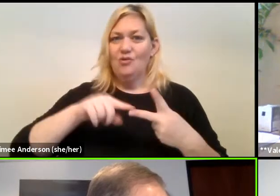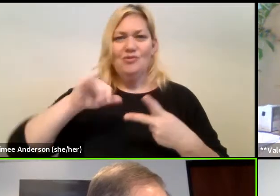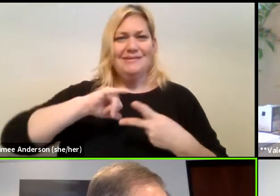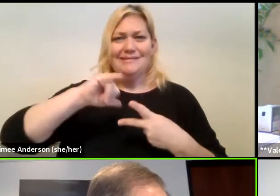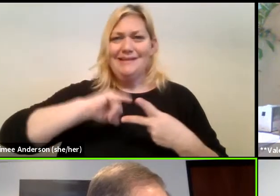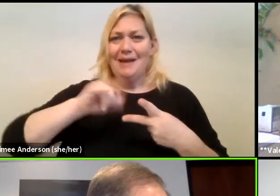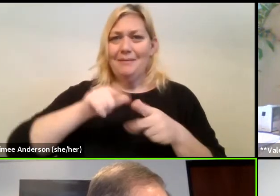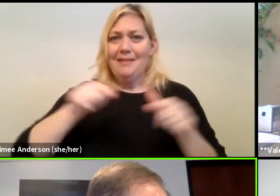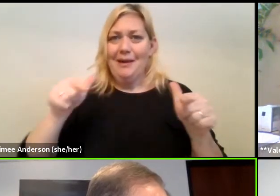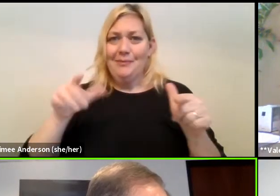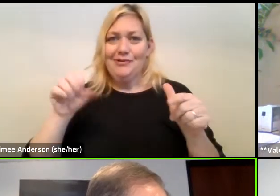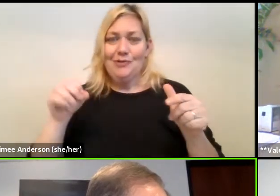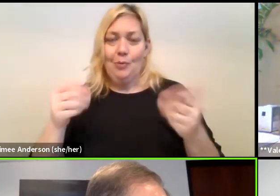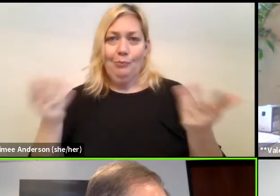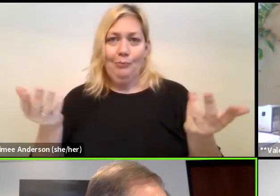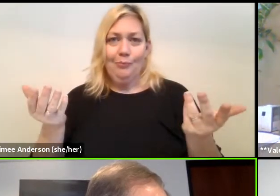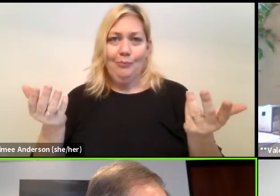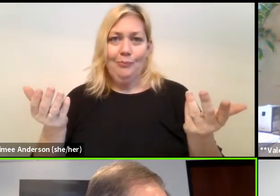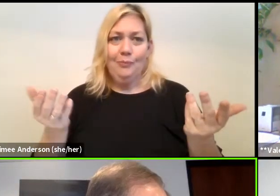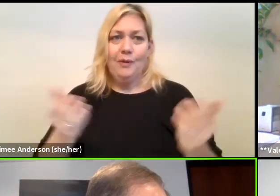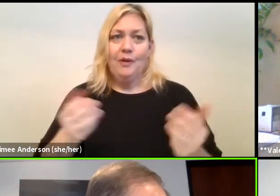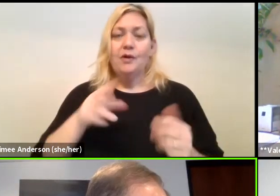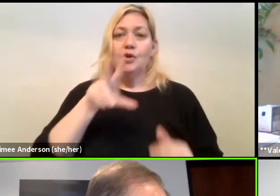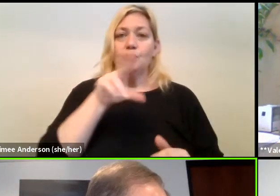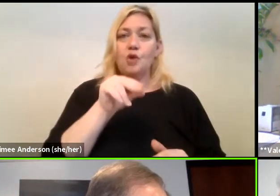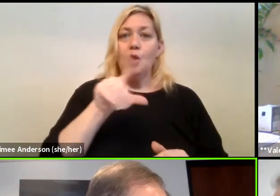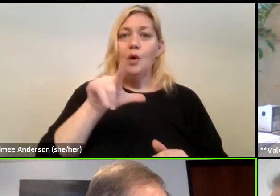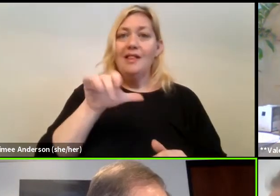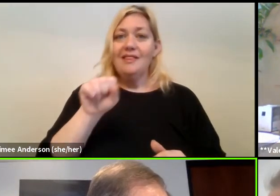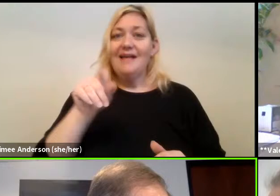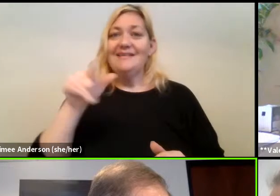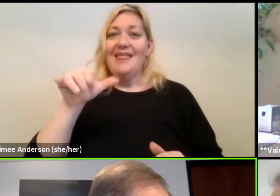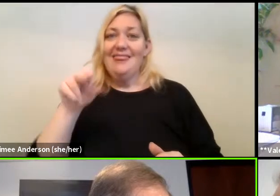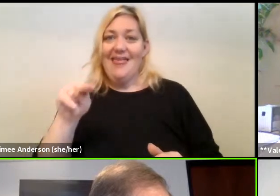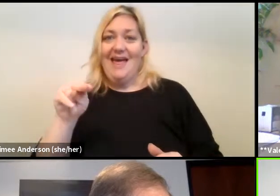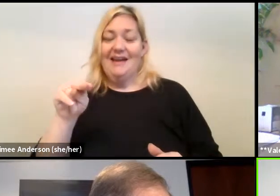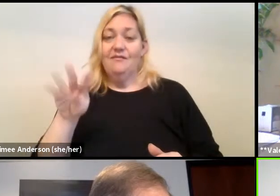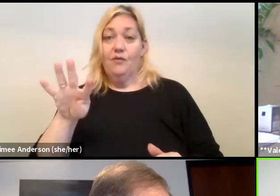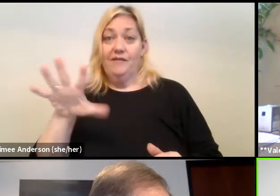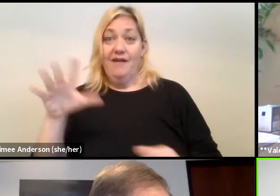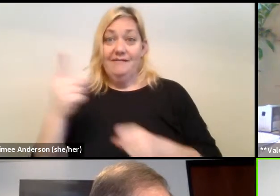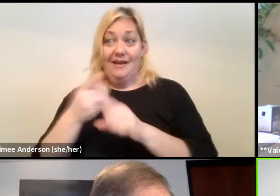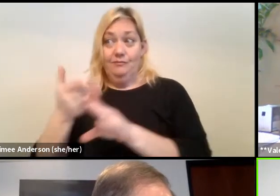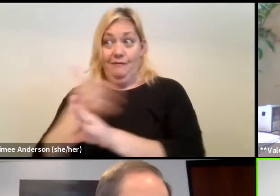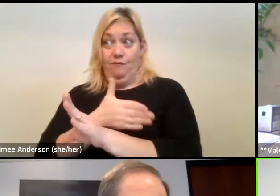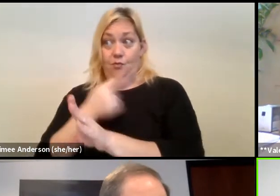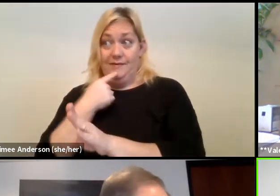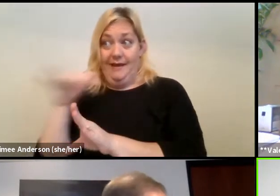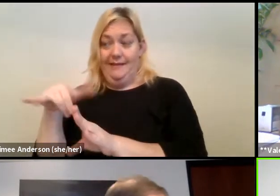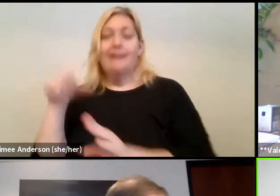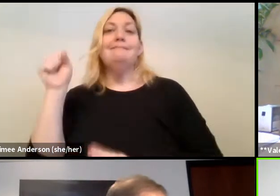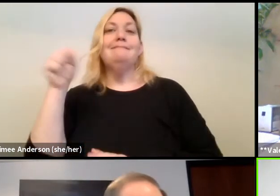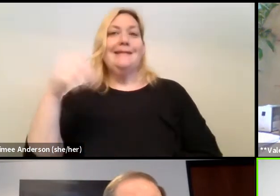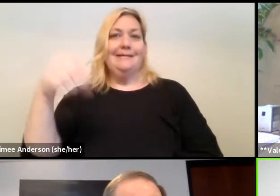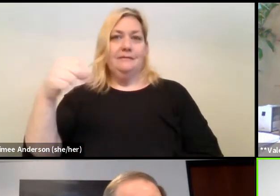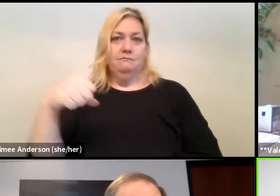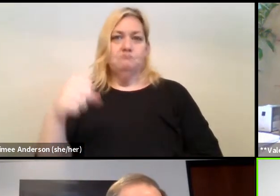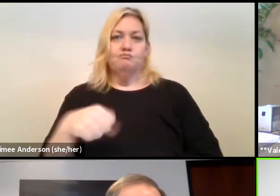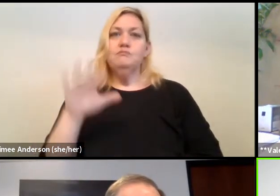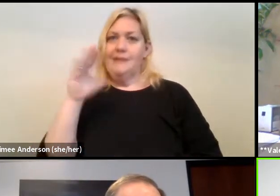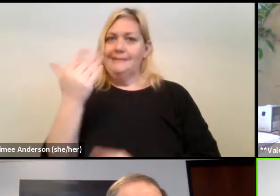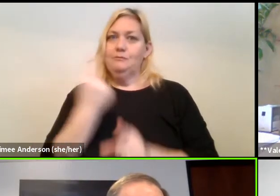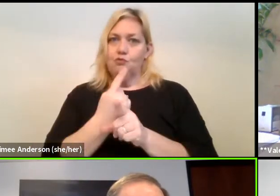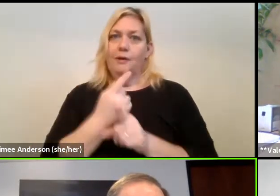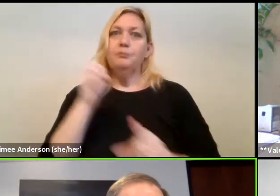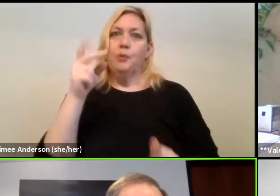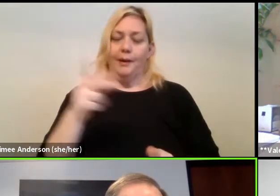So it's going to be no less than 45 days before. Is that what we're saying? Yes. Yes. Okay. But that seems correct. Okay with Thank that? you.